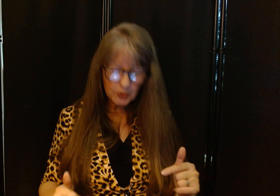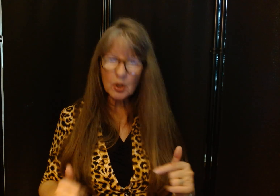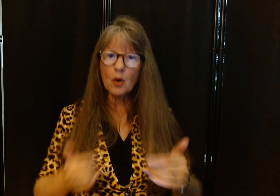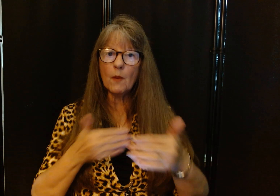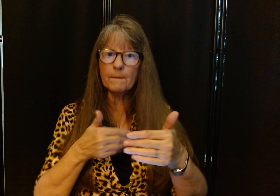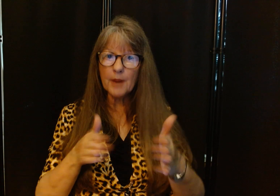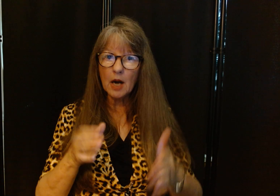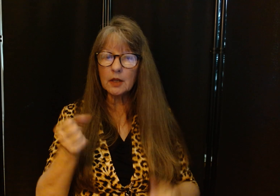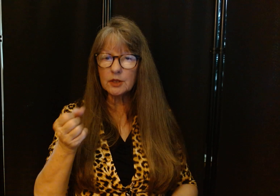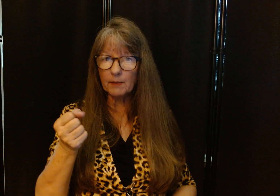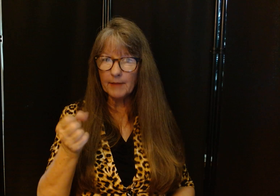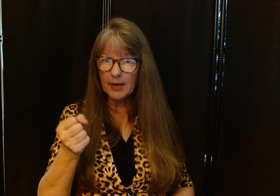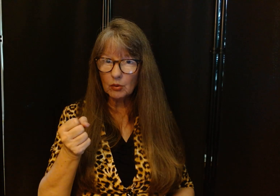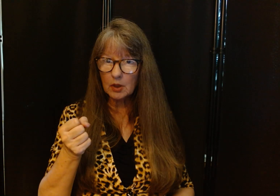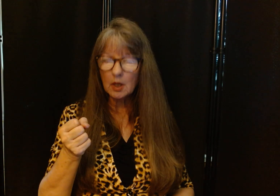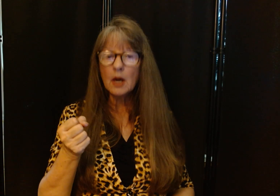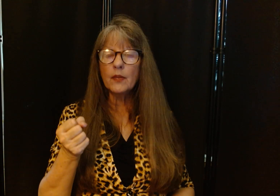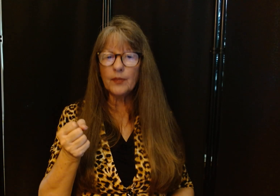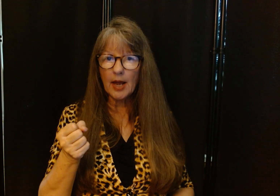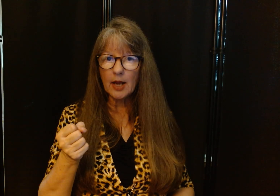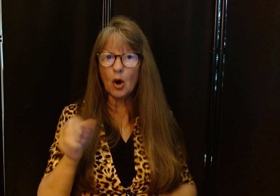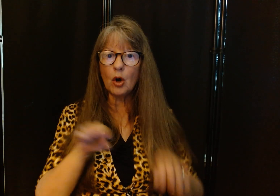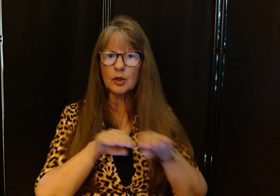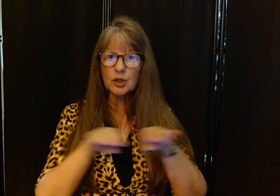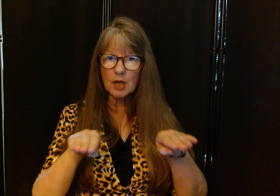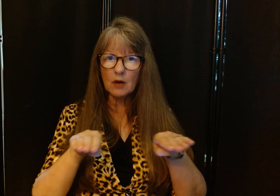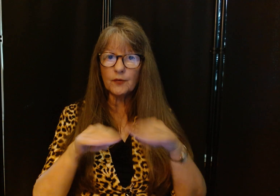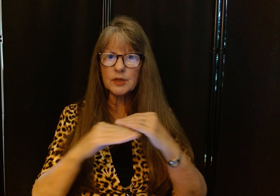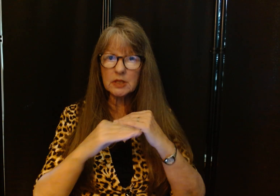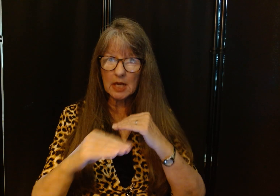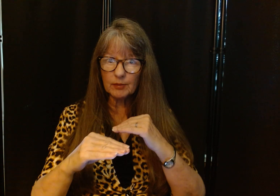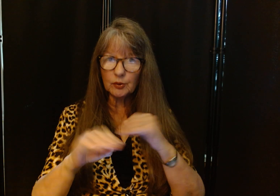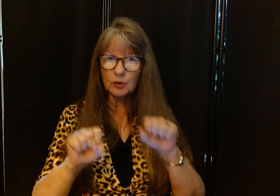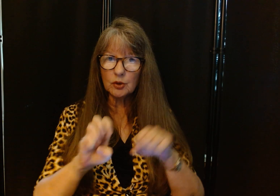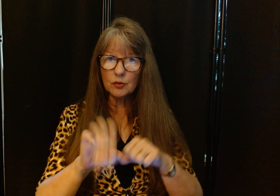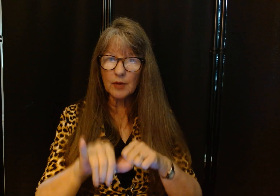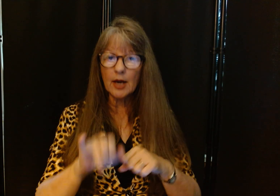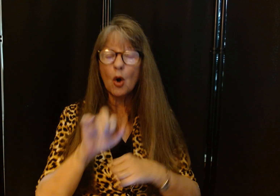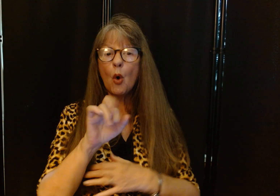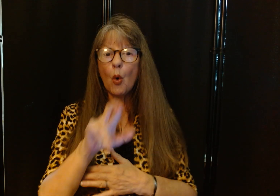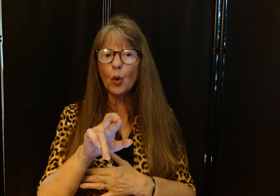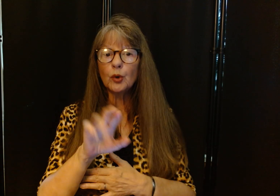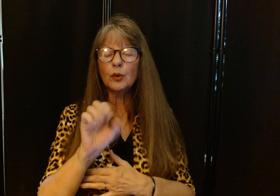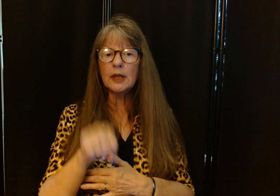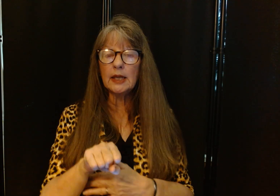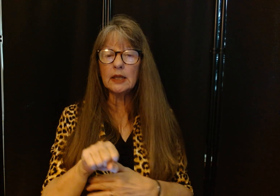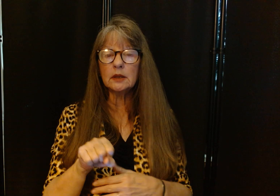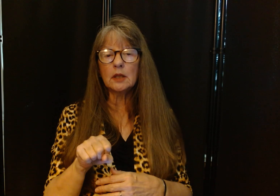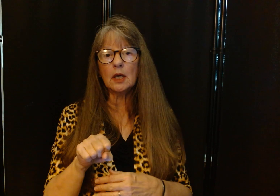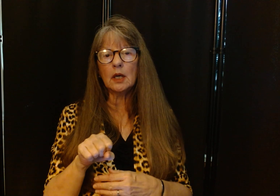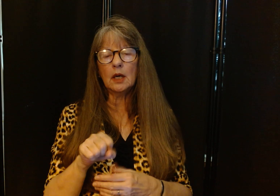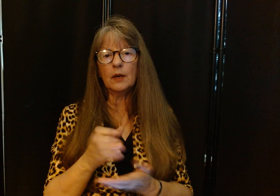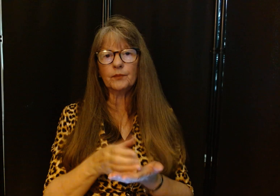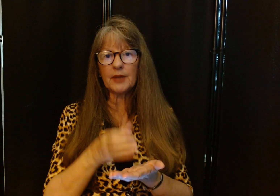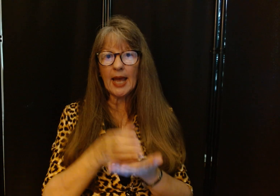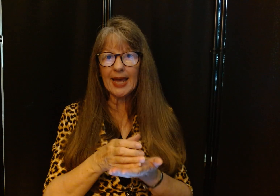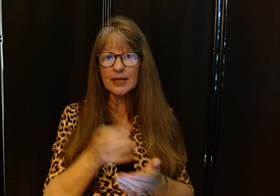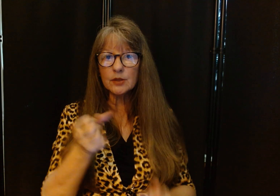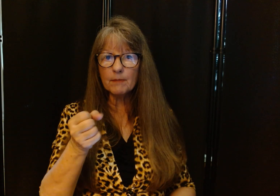Also, boxed milk, they are shelf stable. You could do that. Or you could get the canned